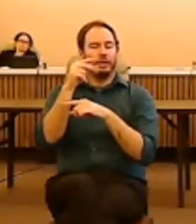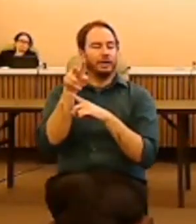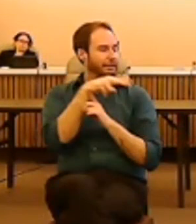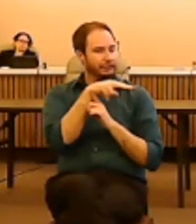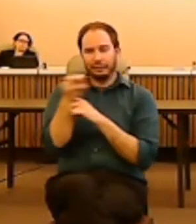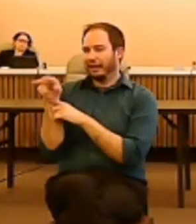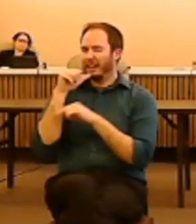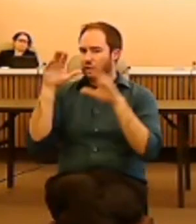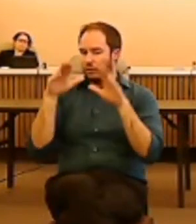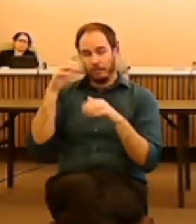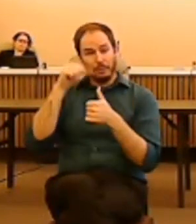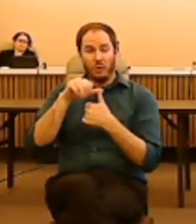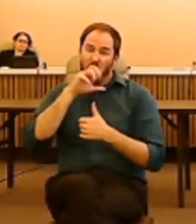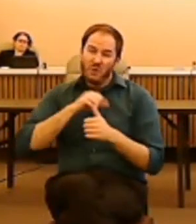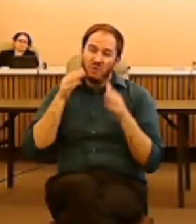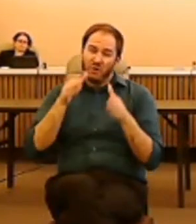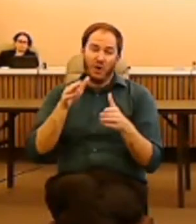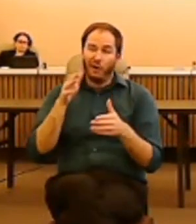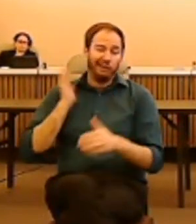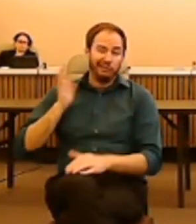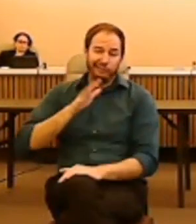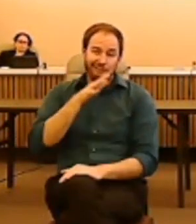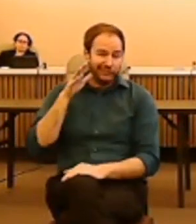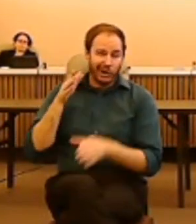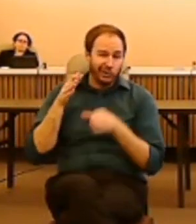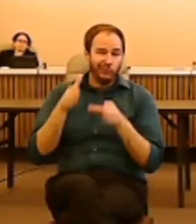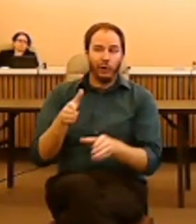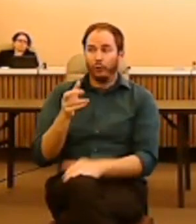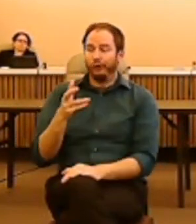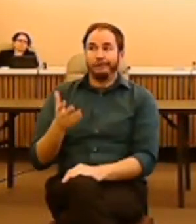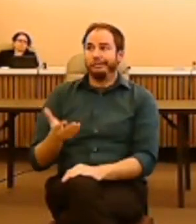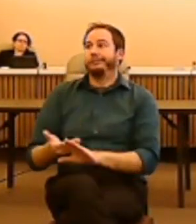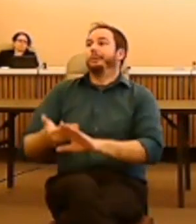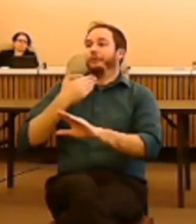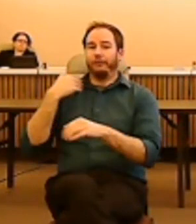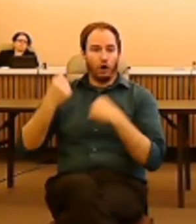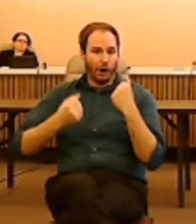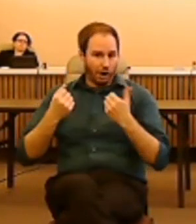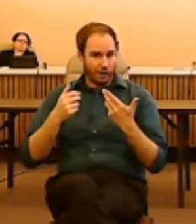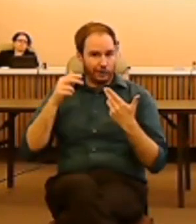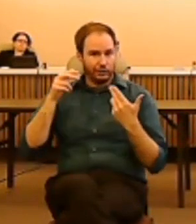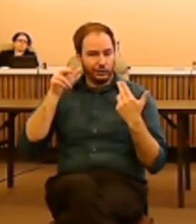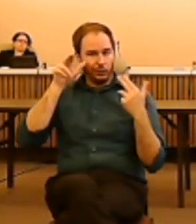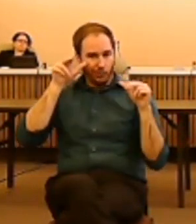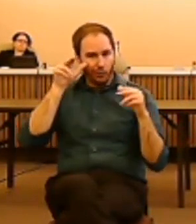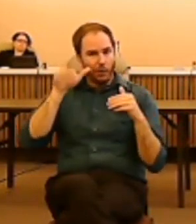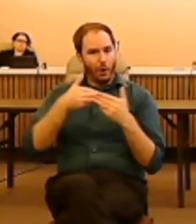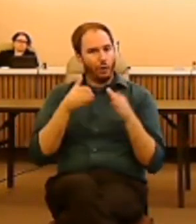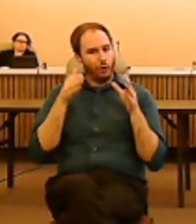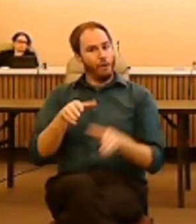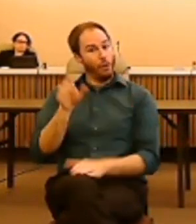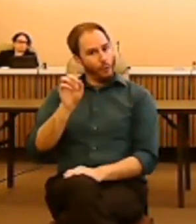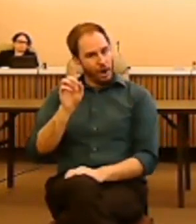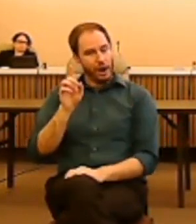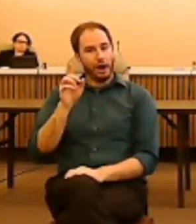Road is, right? They're old farm roads, or, you know, back in the days before cars. where did they put all the roads, especially